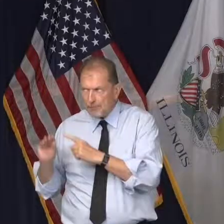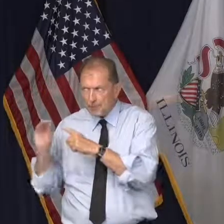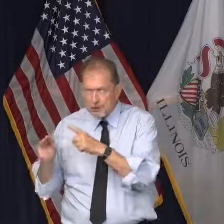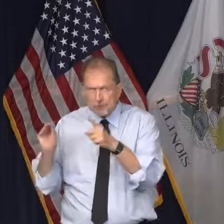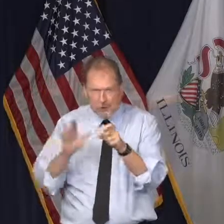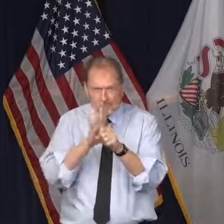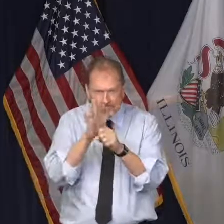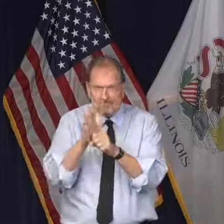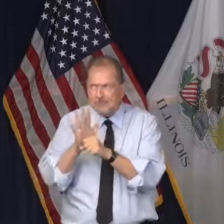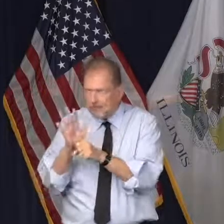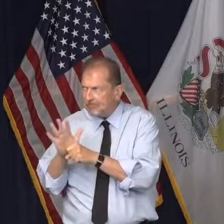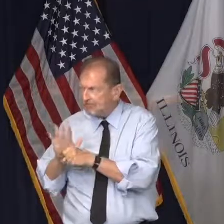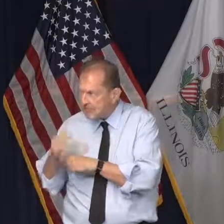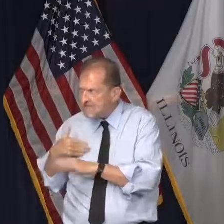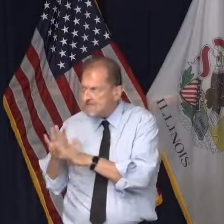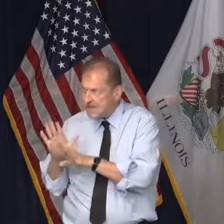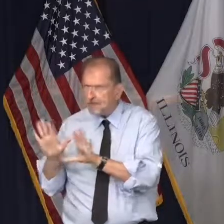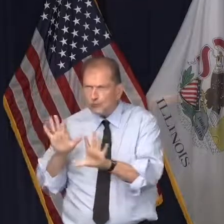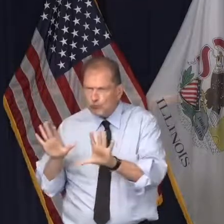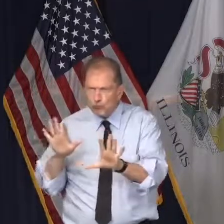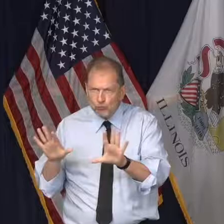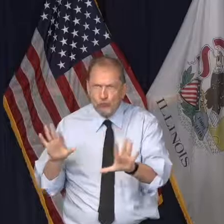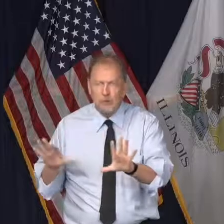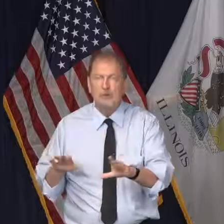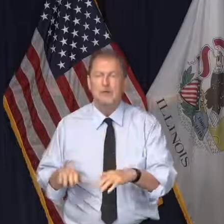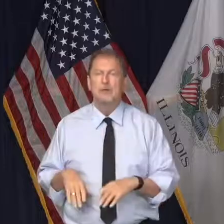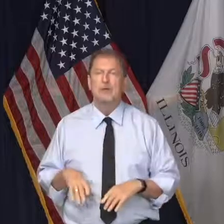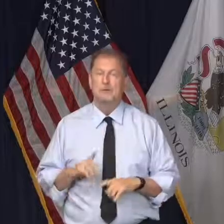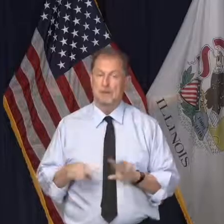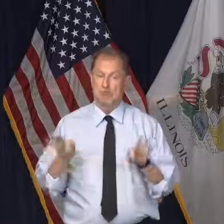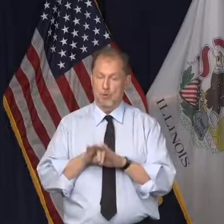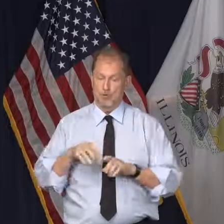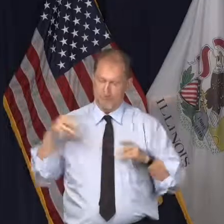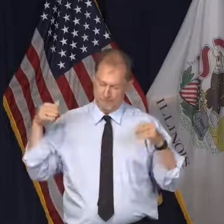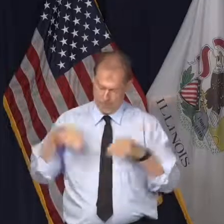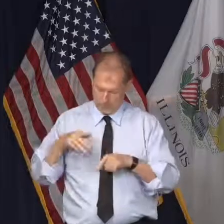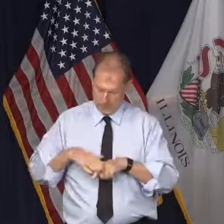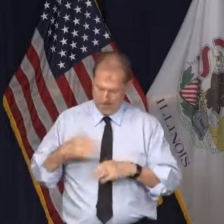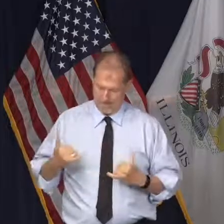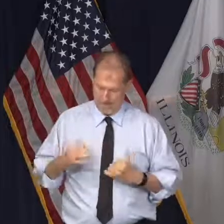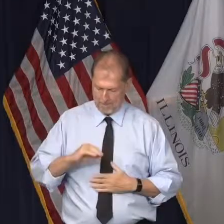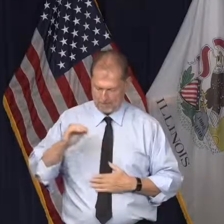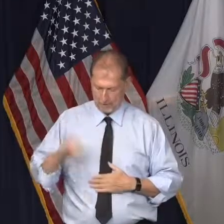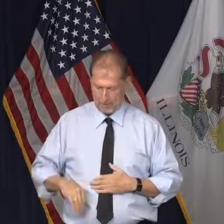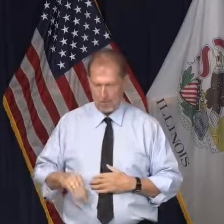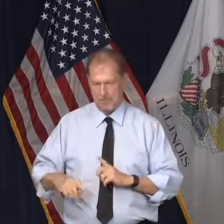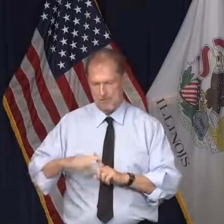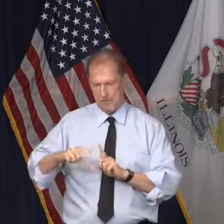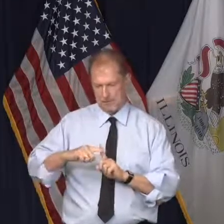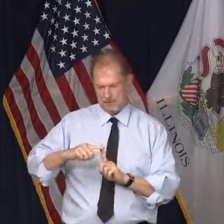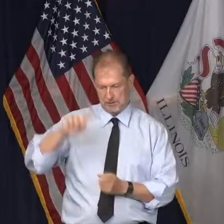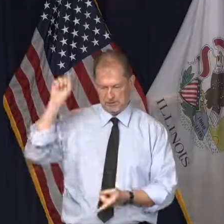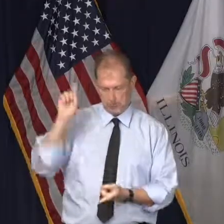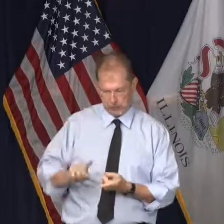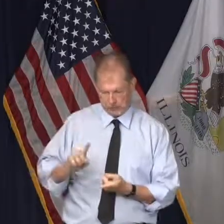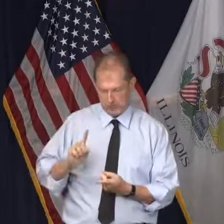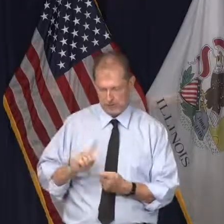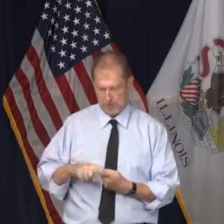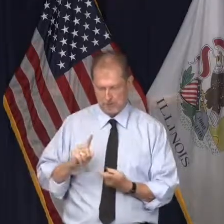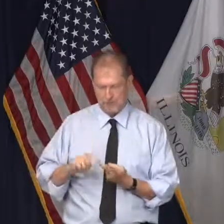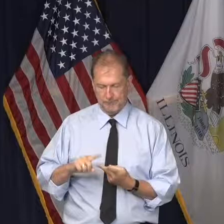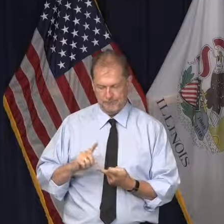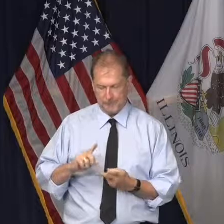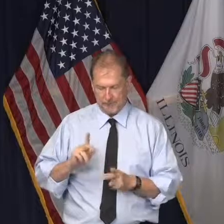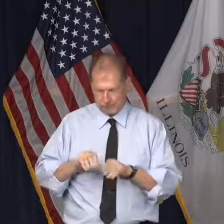a decent position right now. But again, we have to keep our positivity rates down and our infection rates down so that we don't